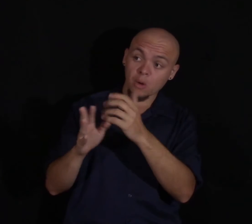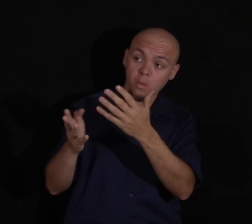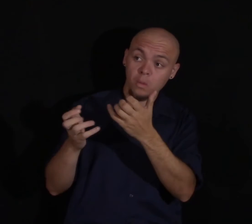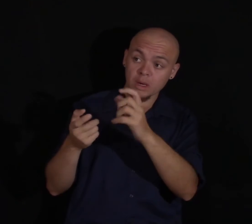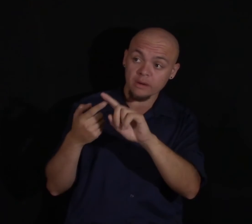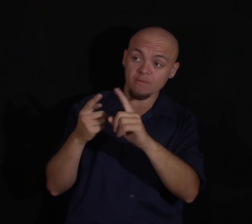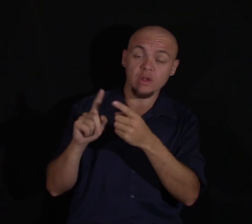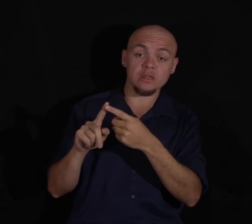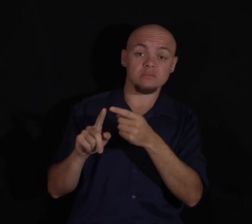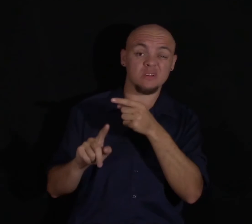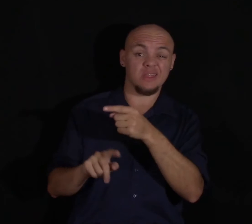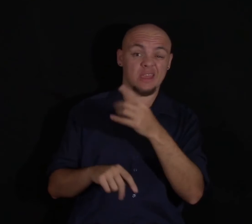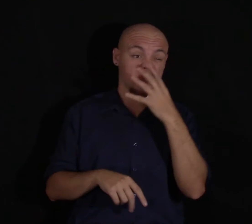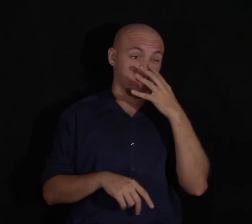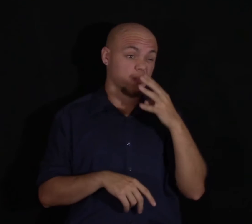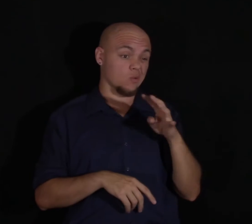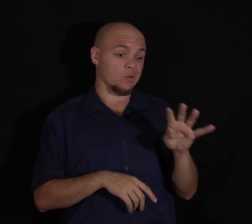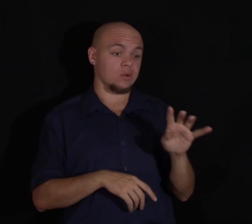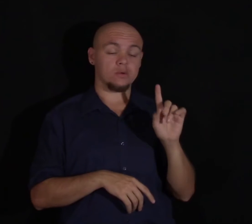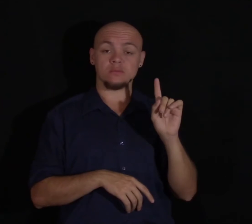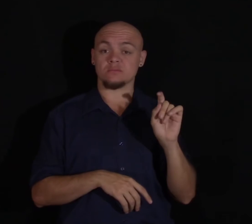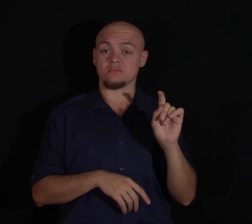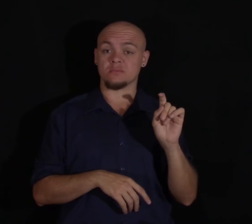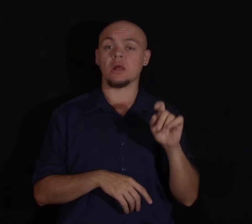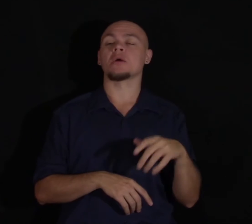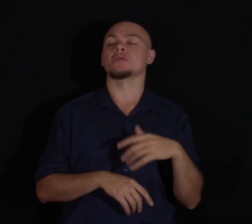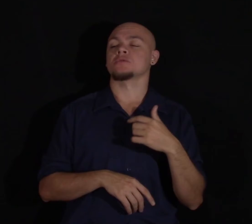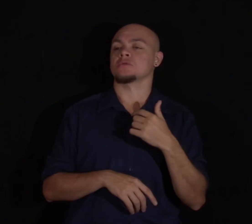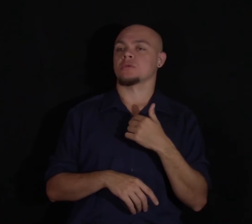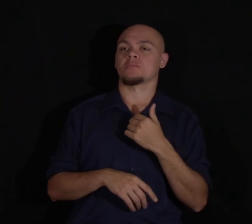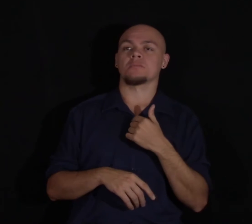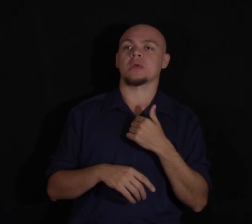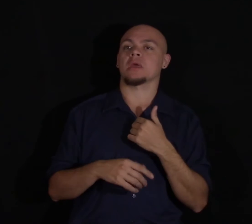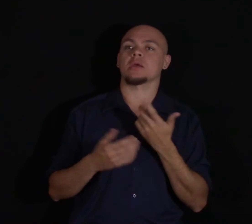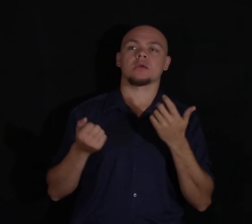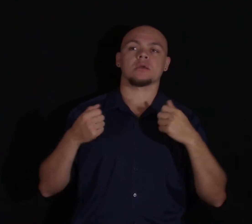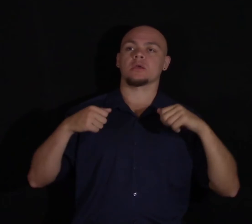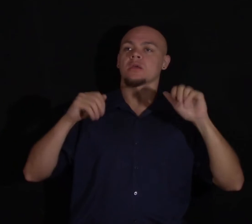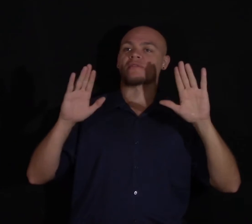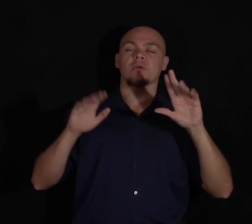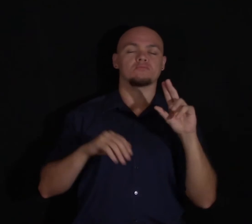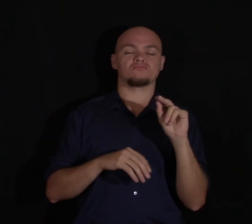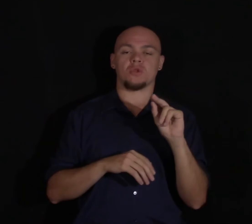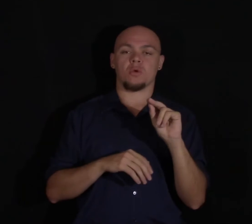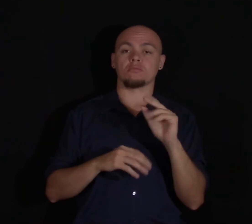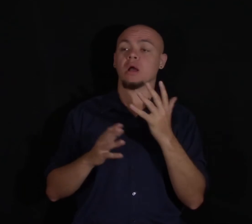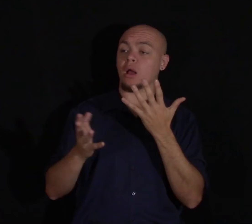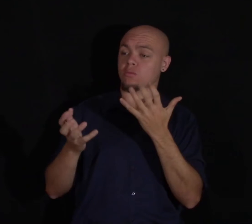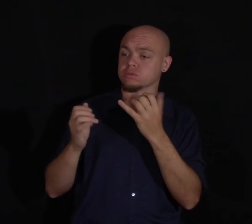at least, not to despair, but in every way to fit myself for an interview with them which would decide my